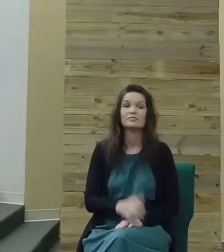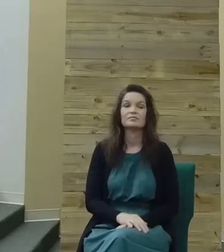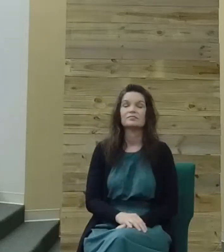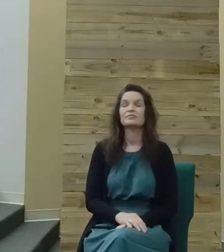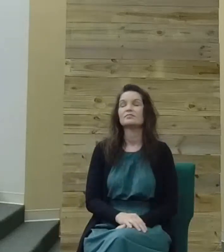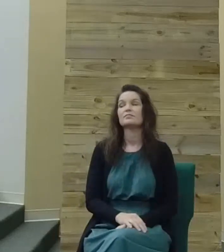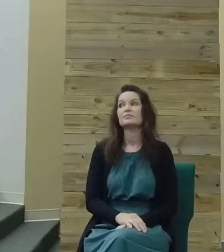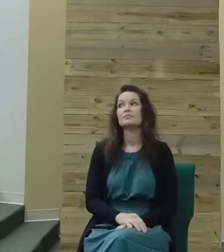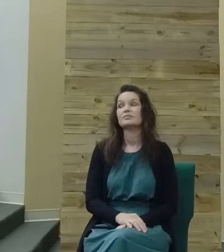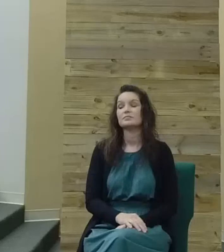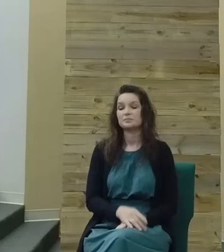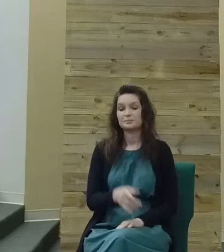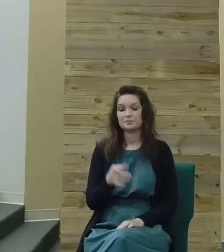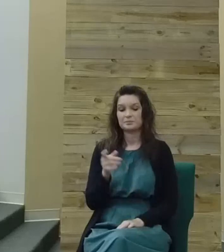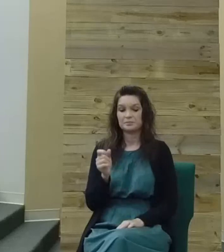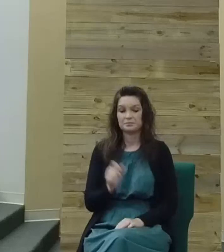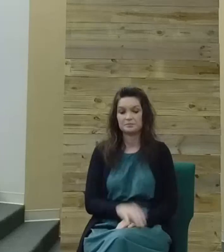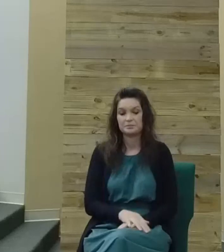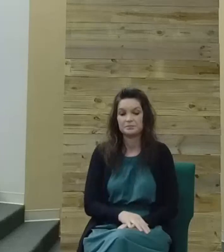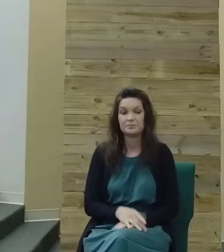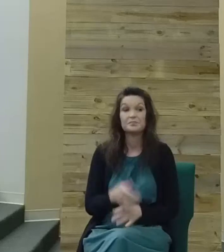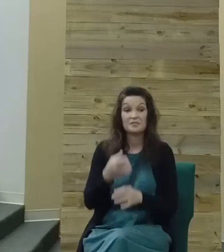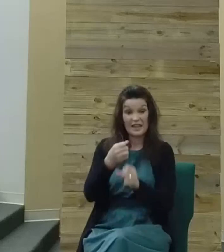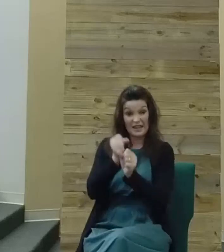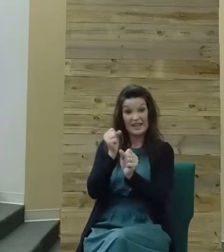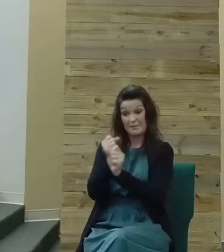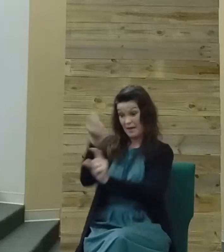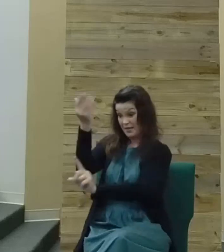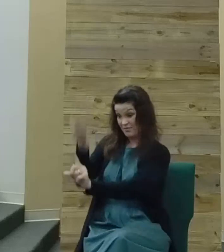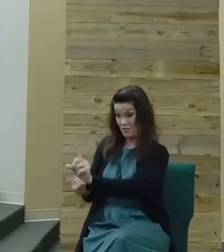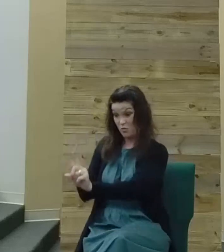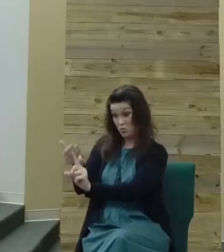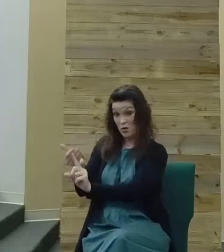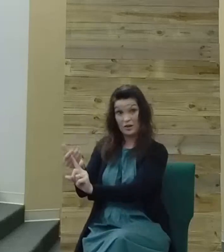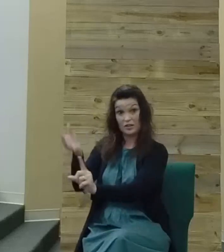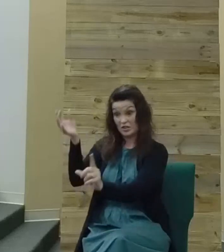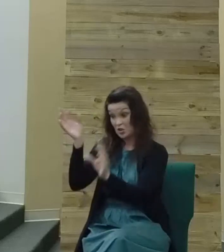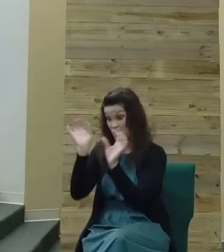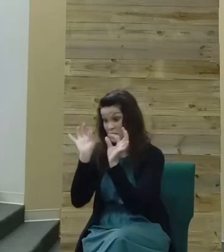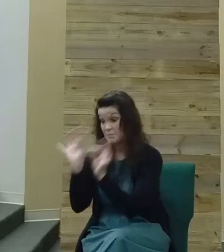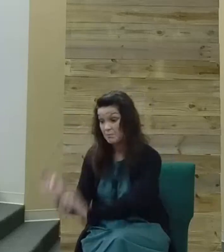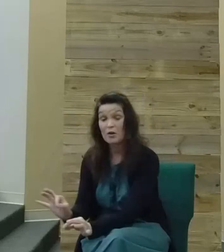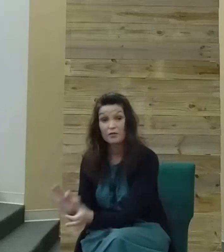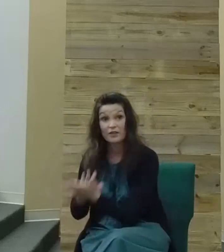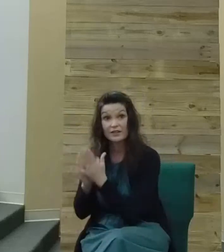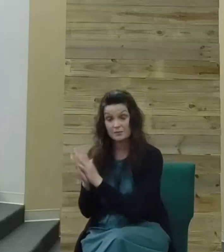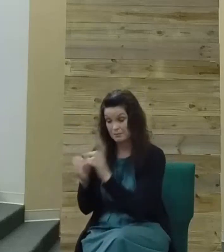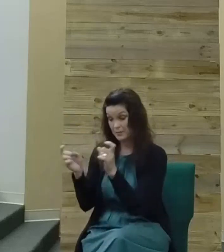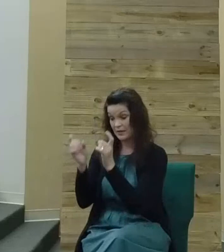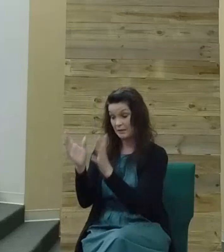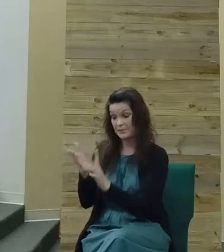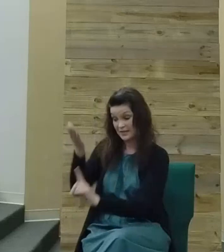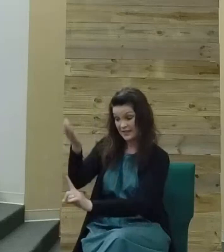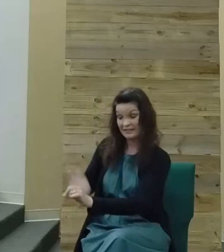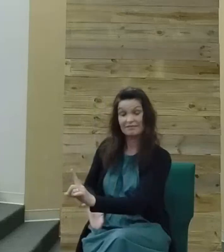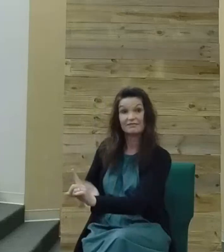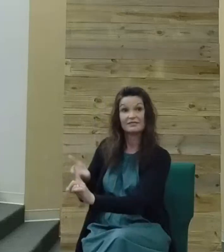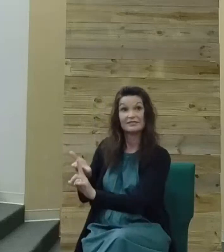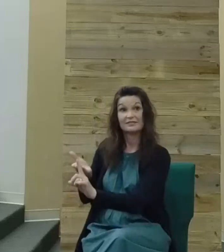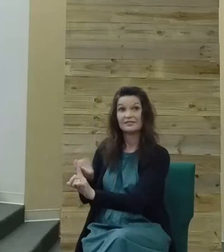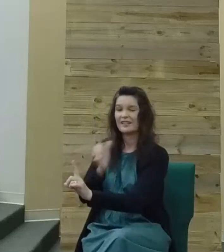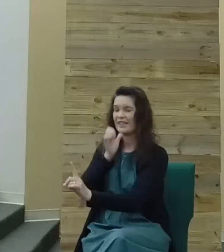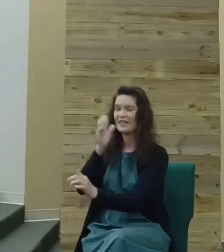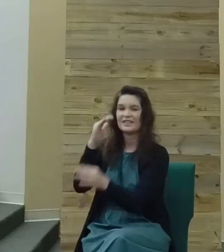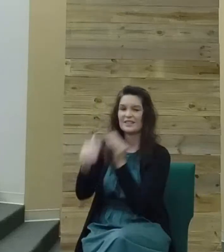It says that he made the one who did not know sin to be sin for us, to be sin for you.